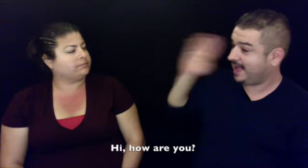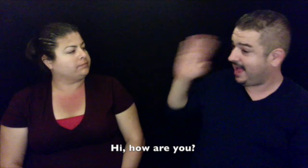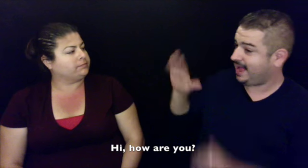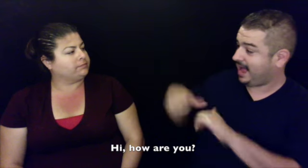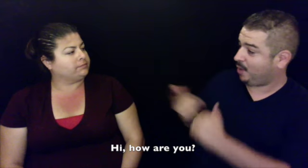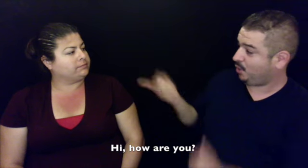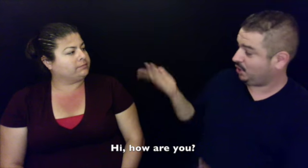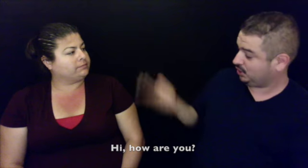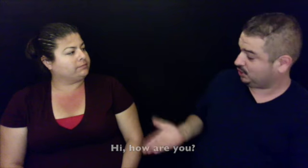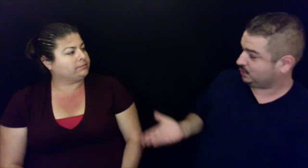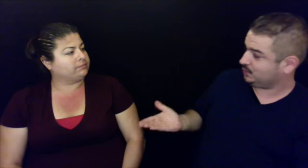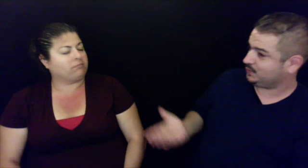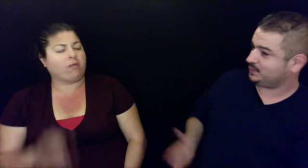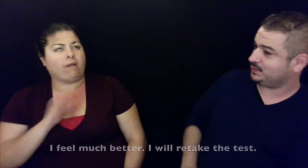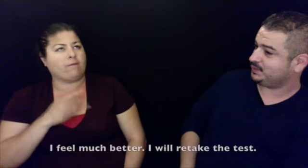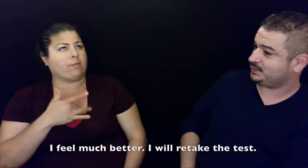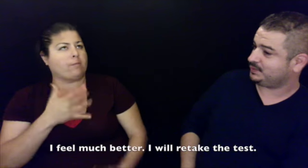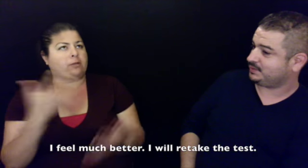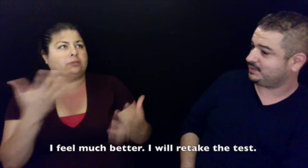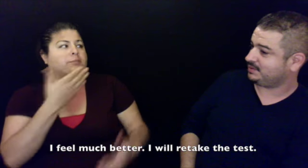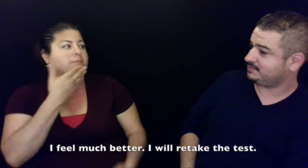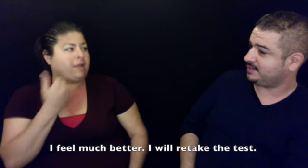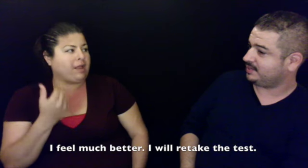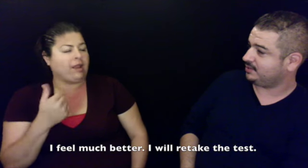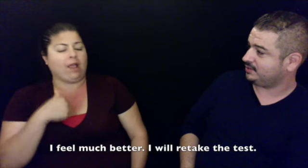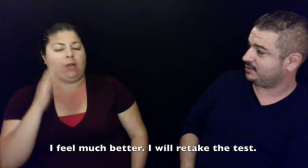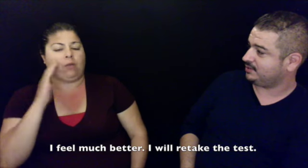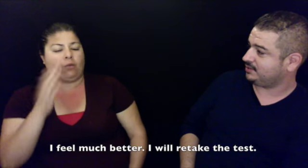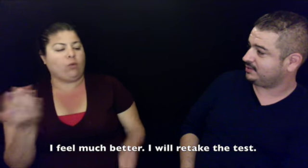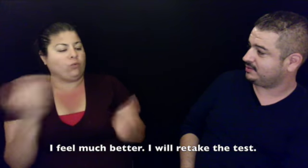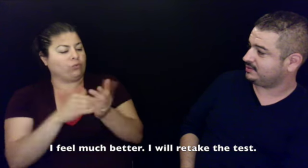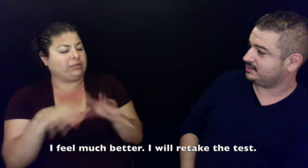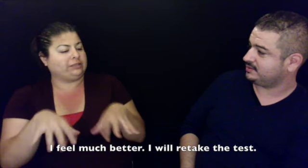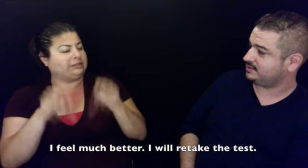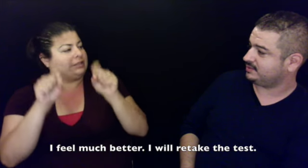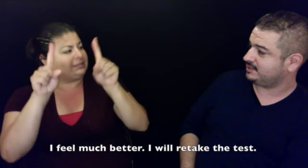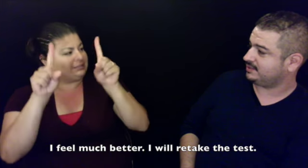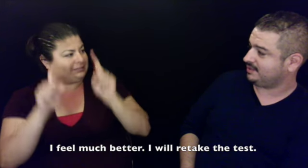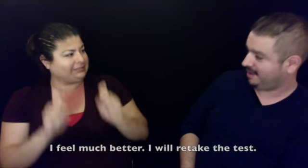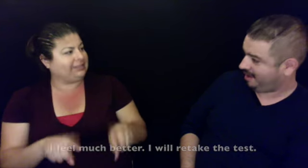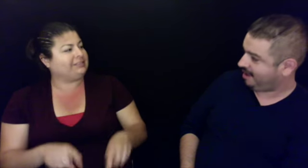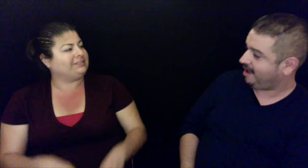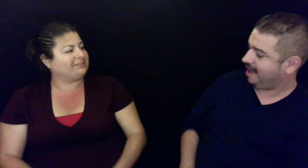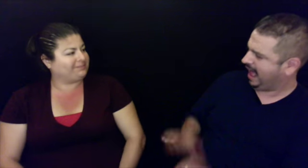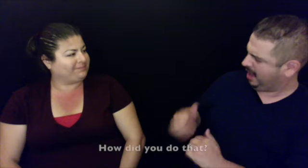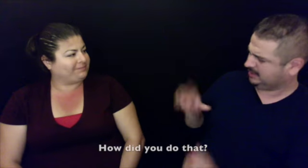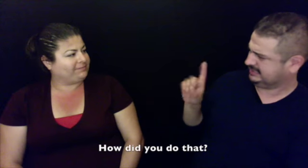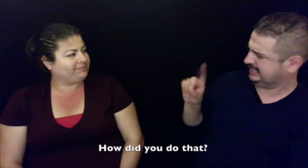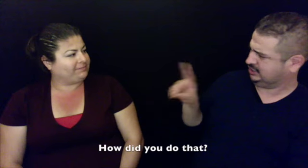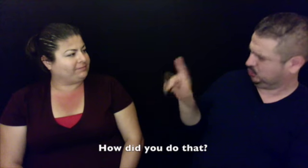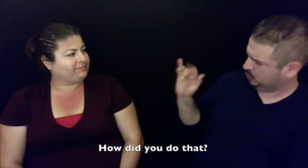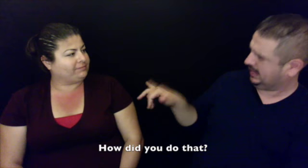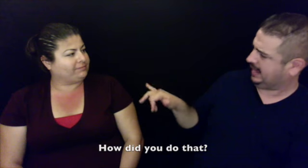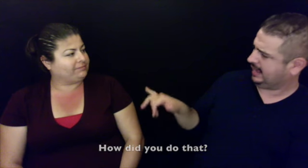Hi, how are you? I feel much better. I will retake the test. How did you do